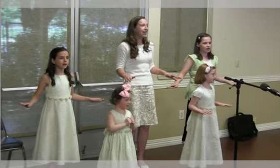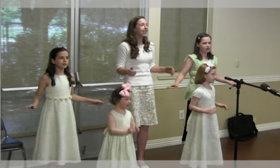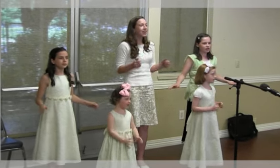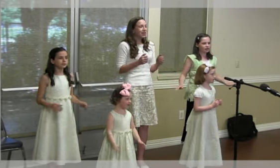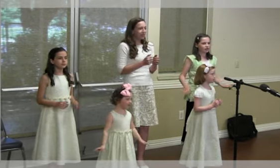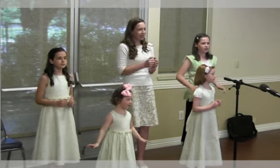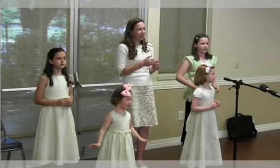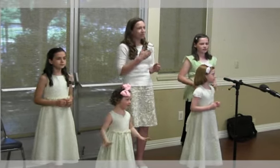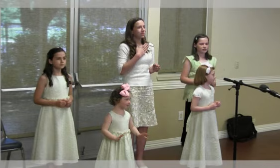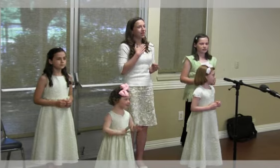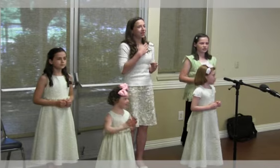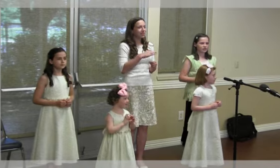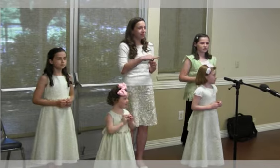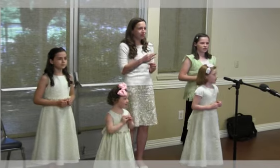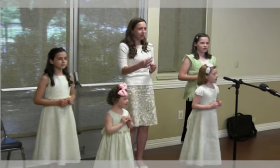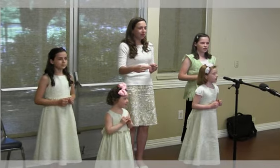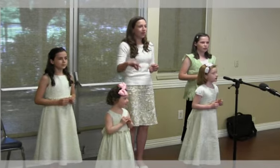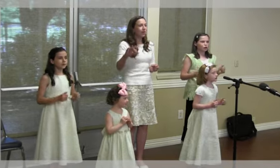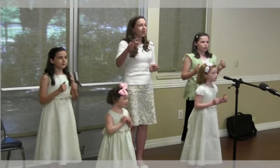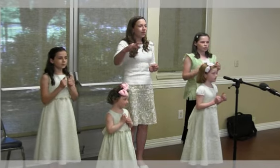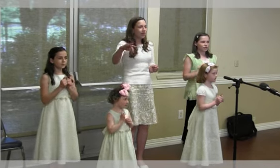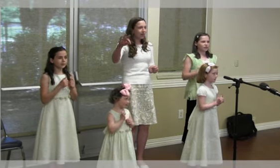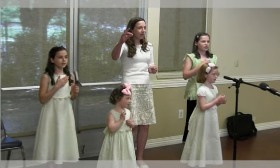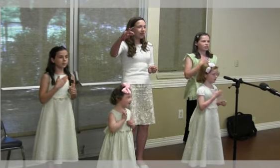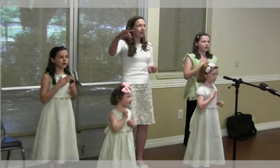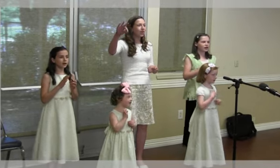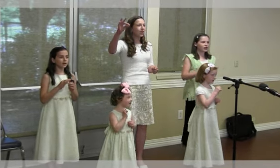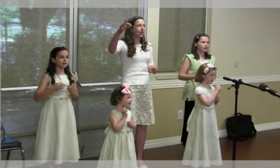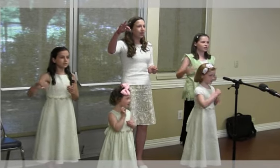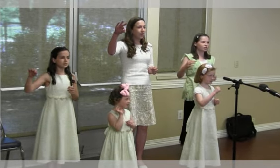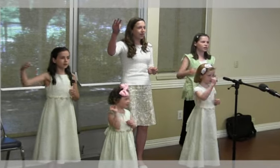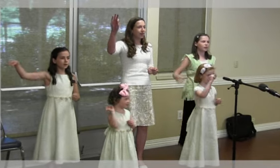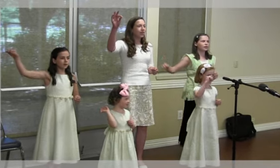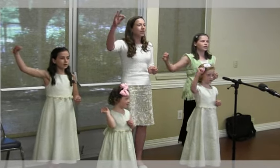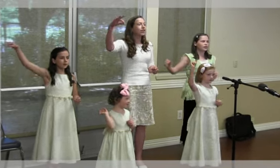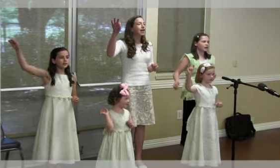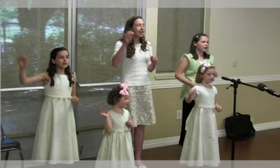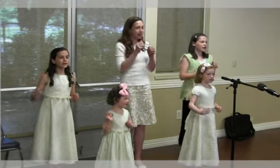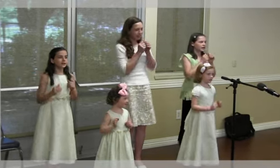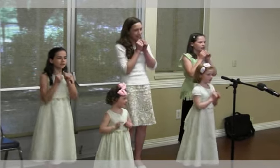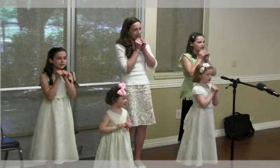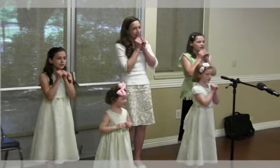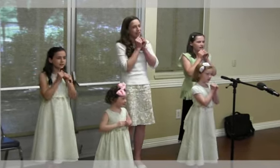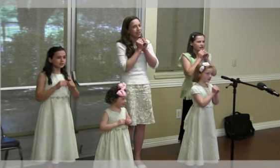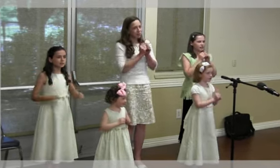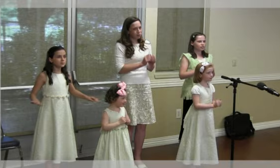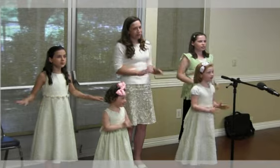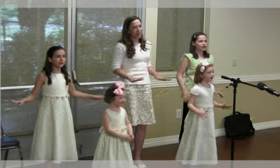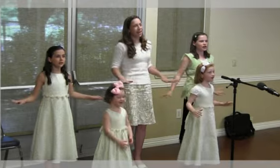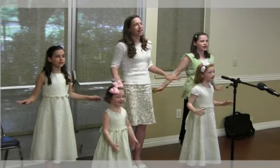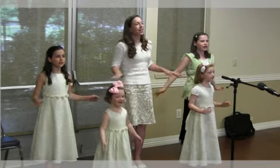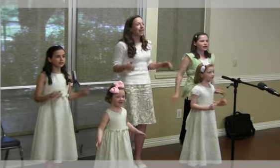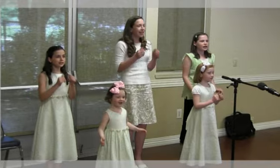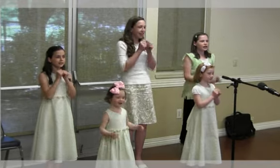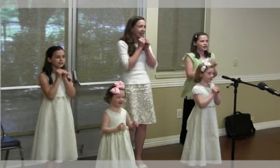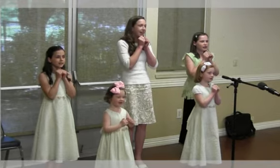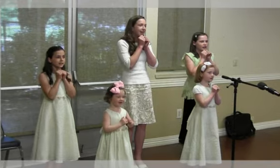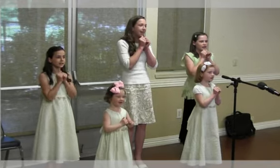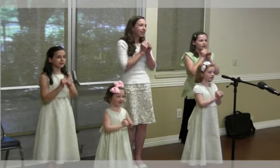Well with My Soul my soul It is Well it